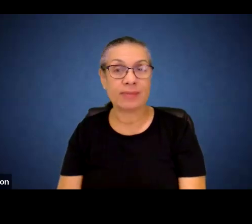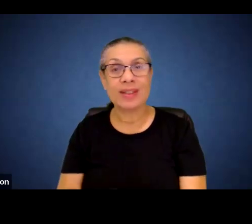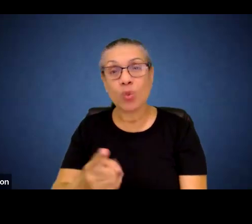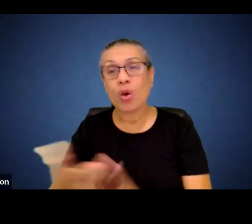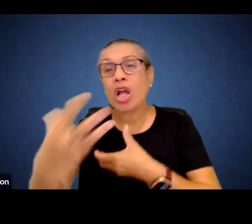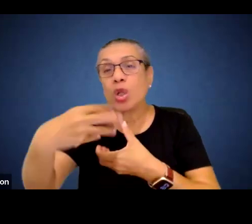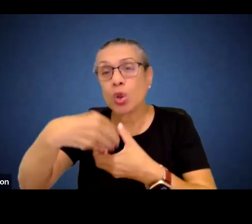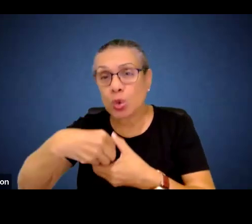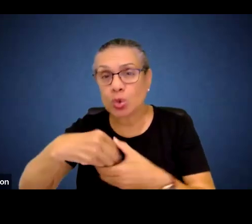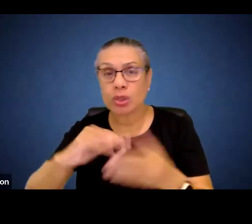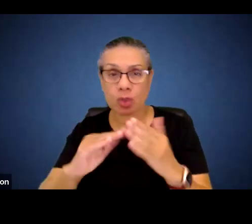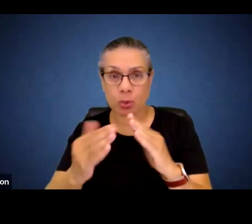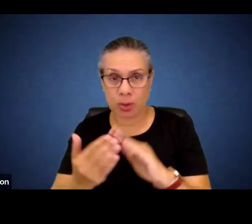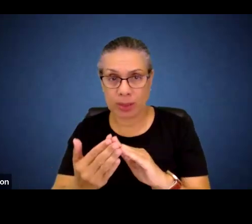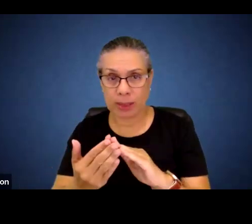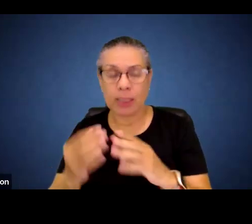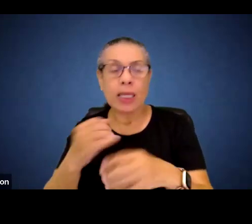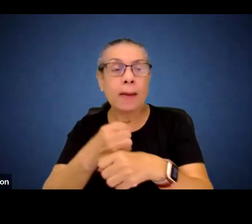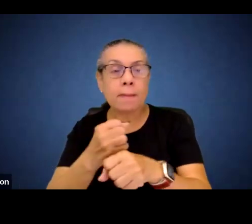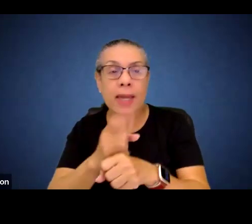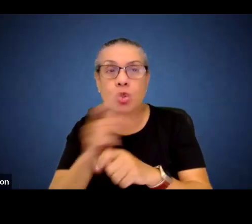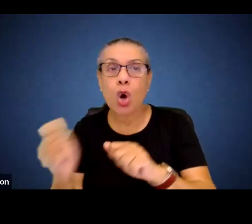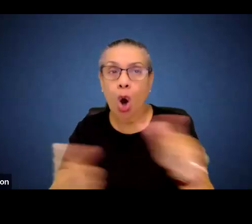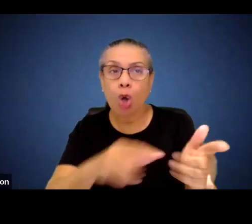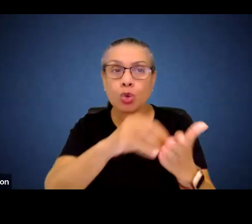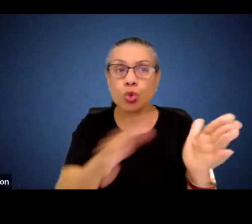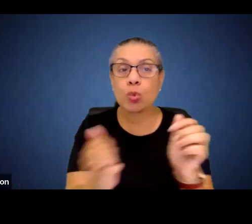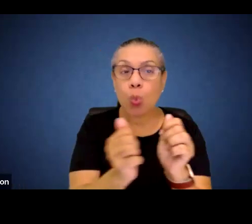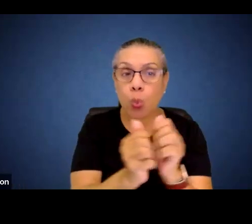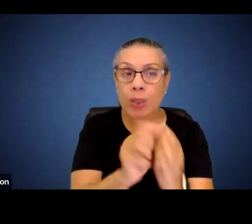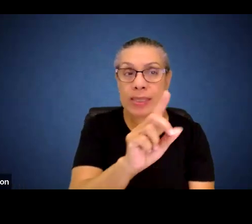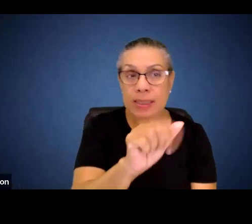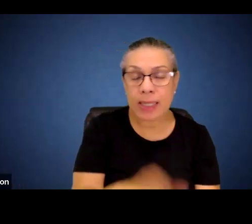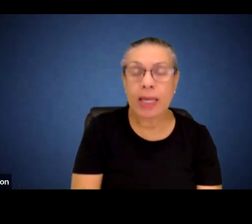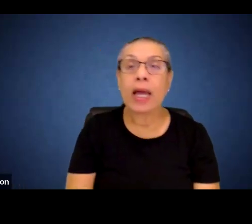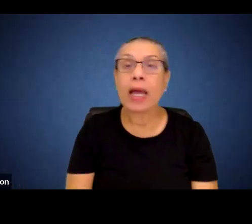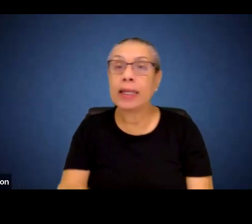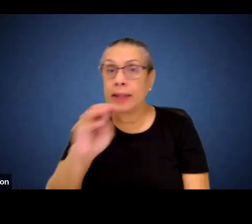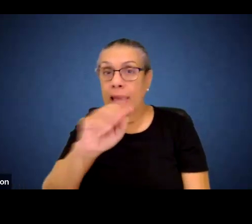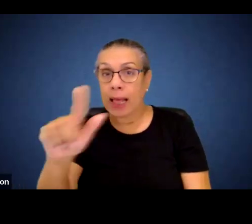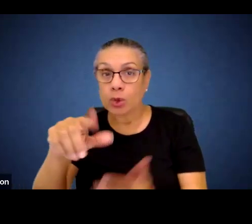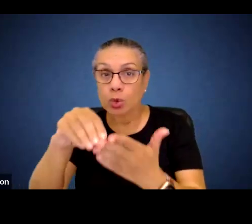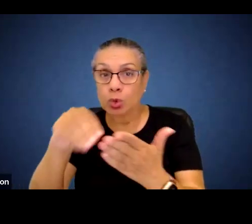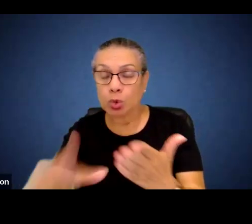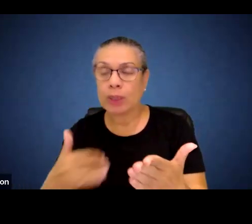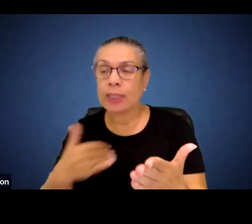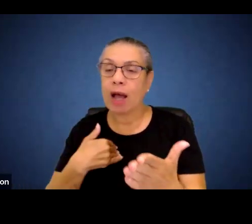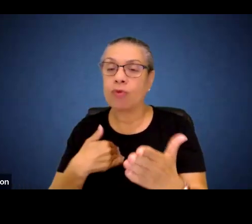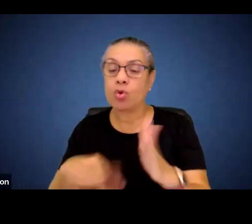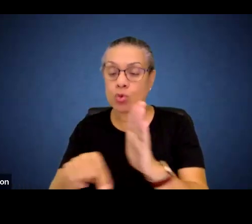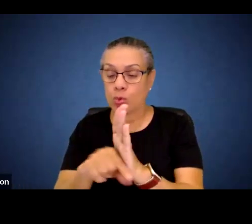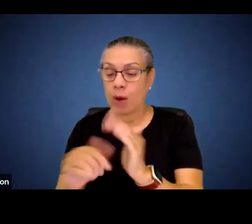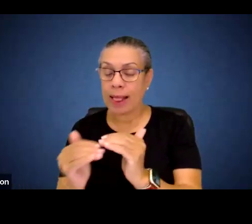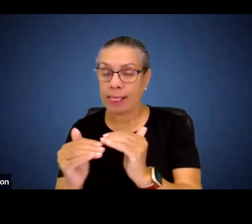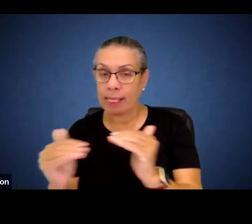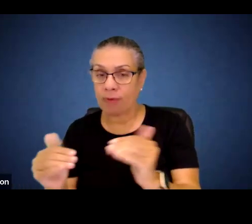community that works to ensure that all of our students with disabilities and our multilingual learners have access to grade level, relevant learning and